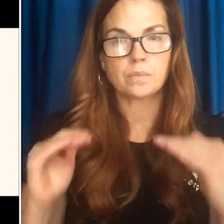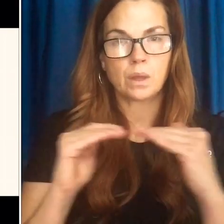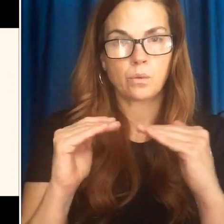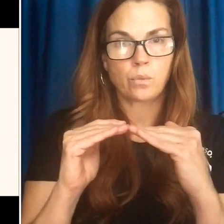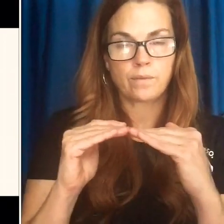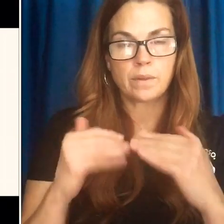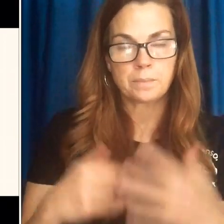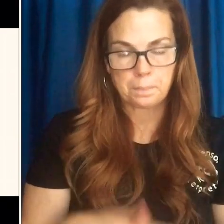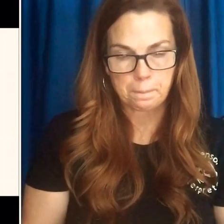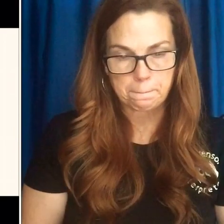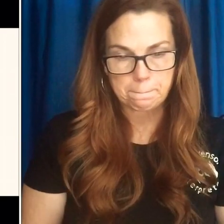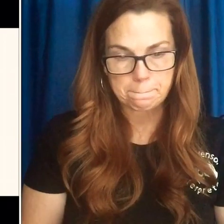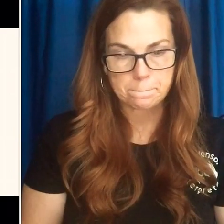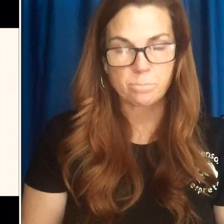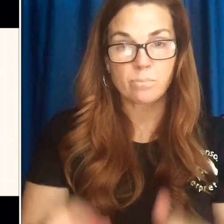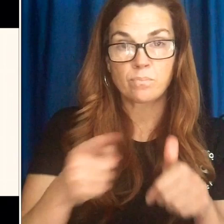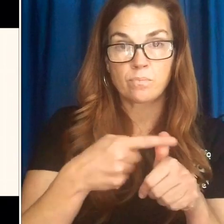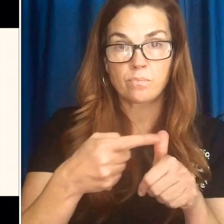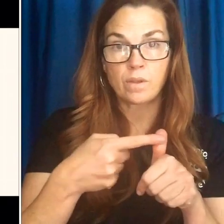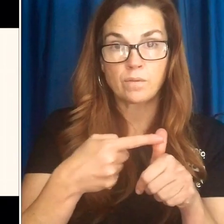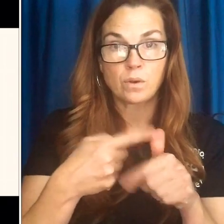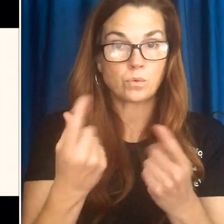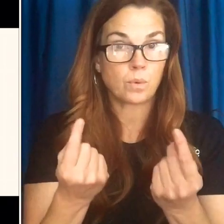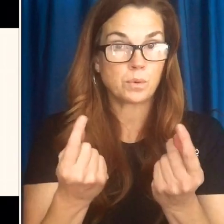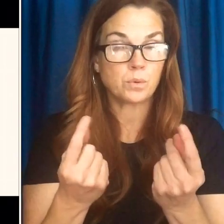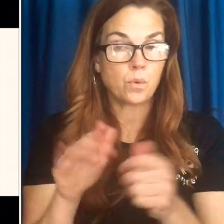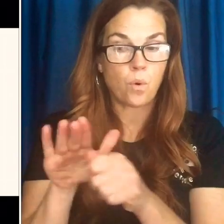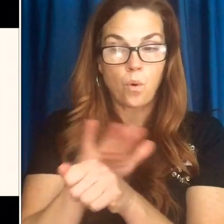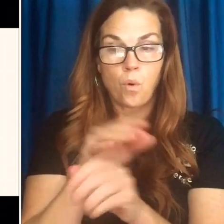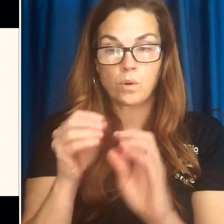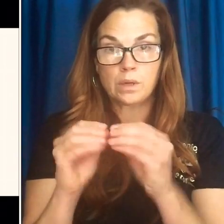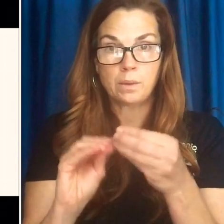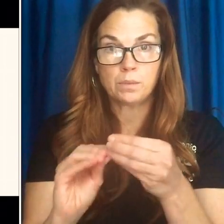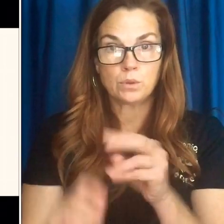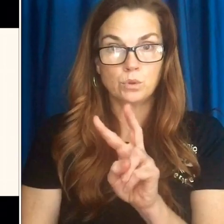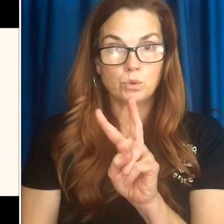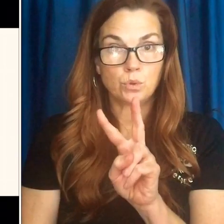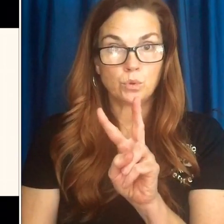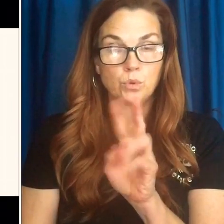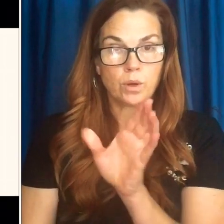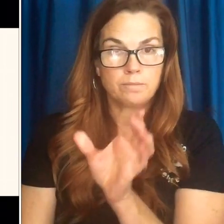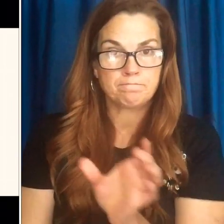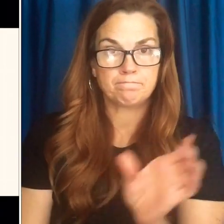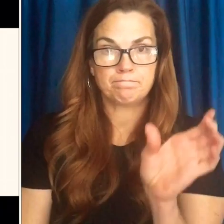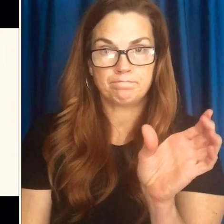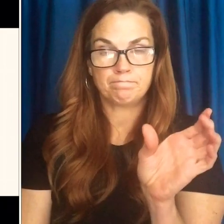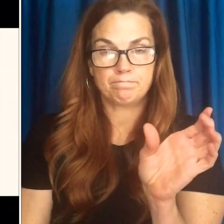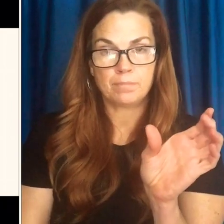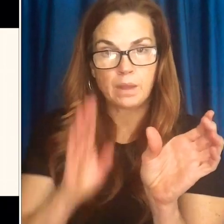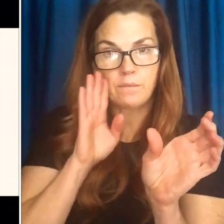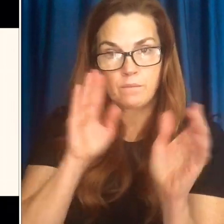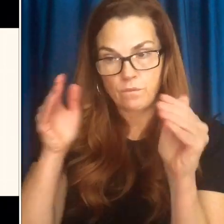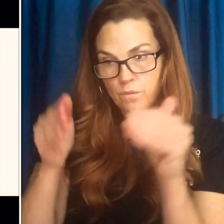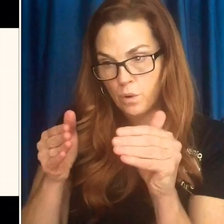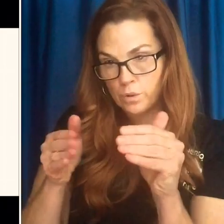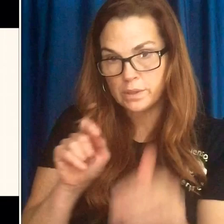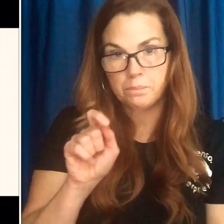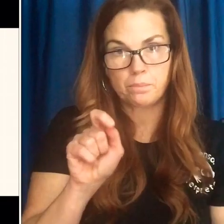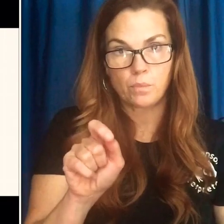number 2 and set it to the side. And now I would focus only on the